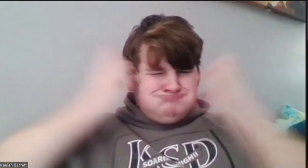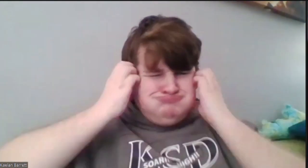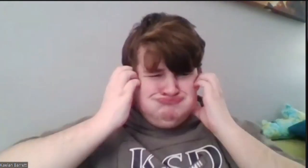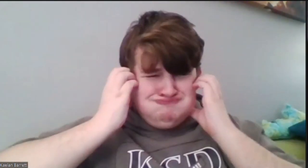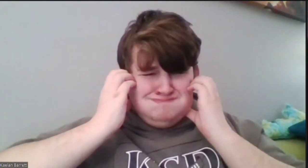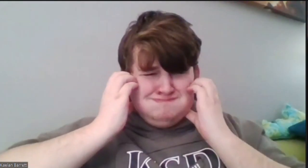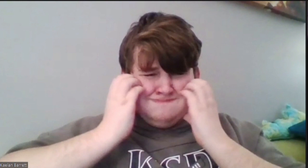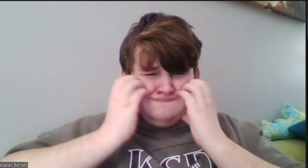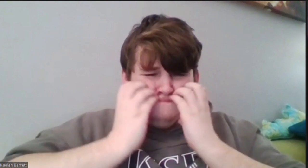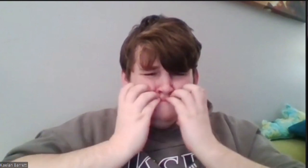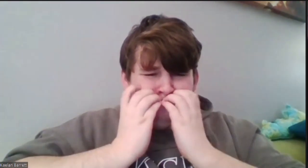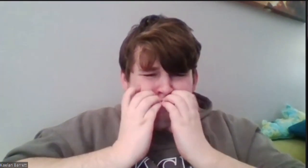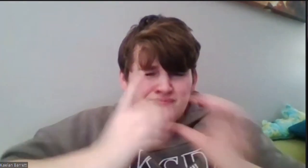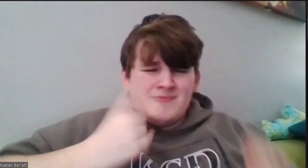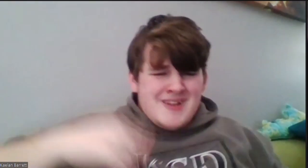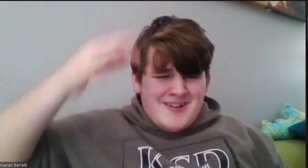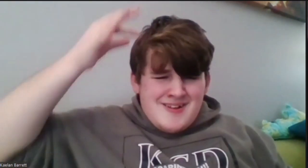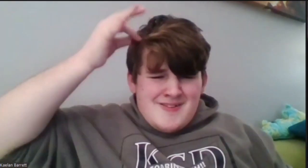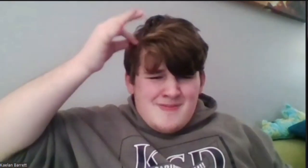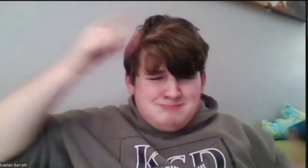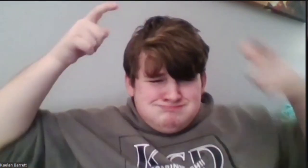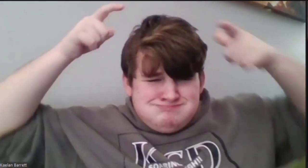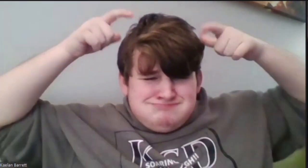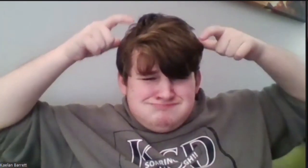And looking up, you see a very large man